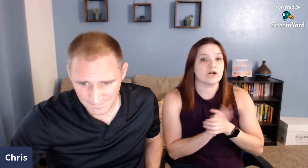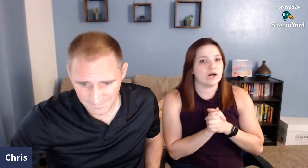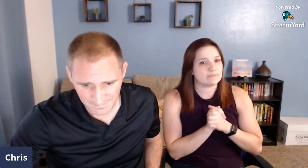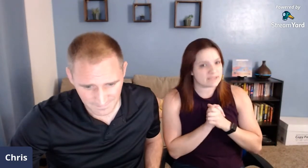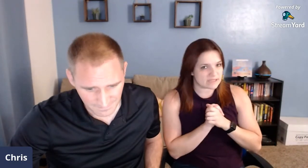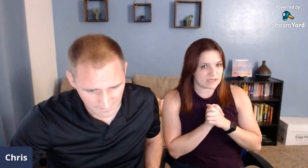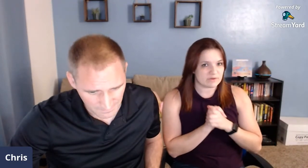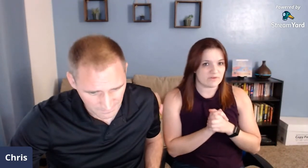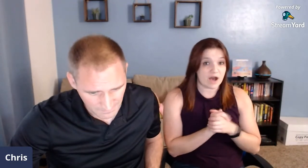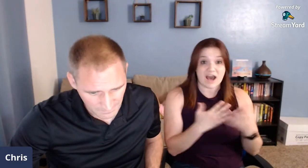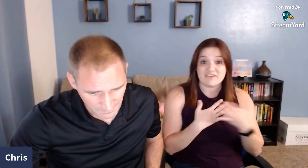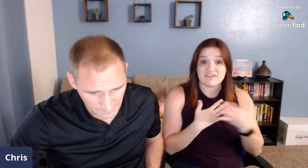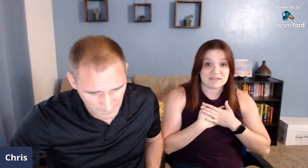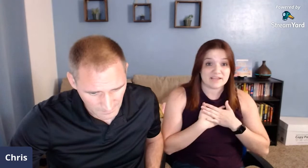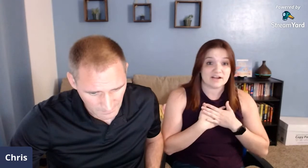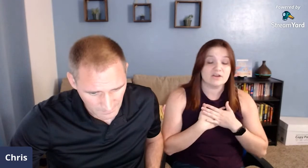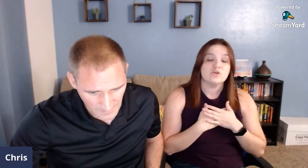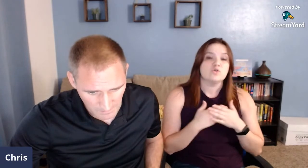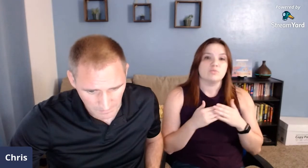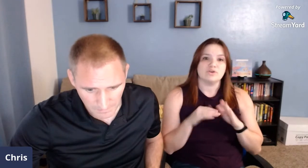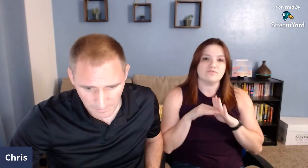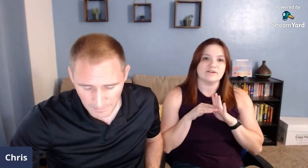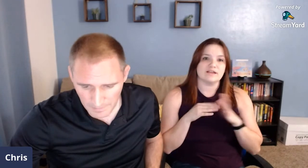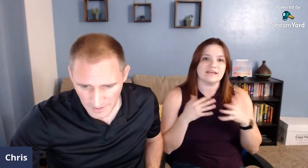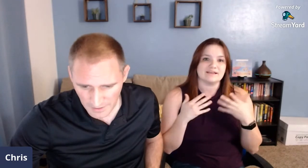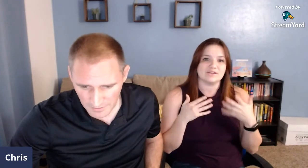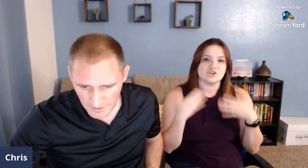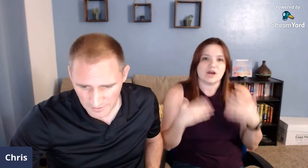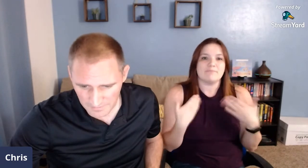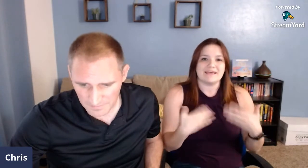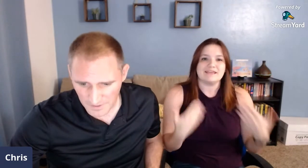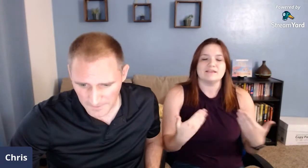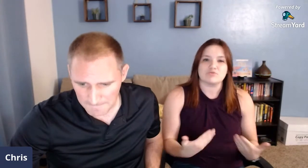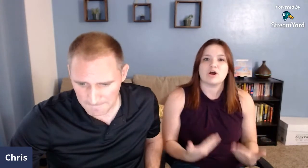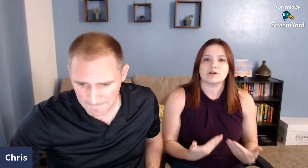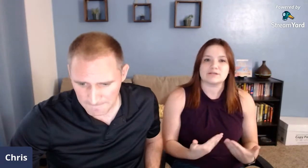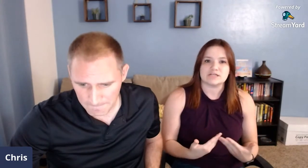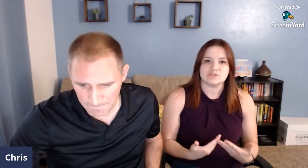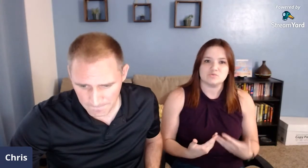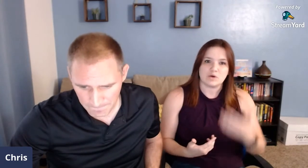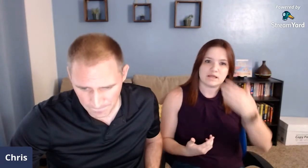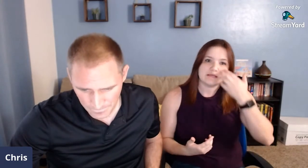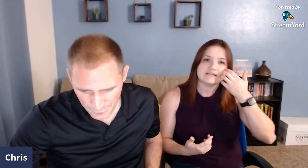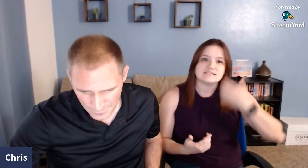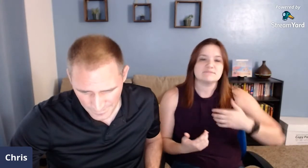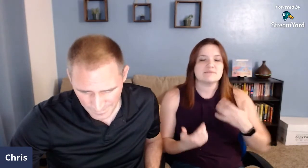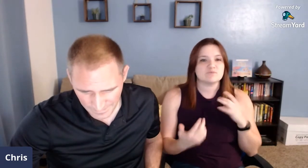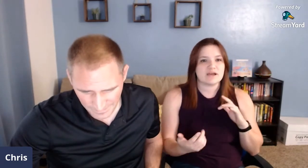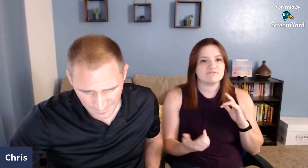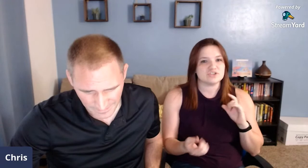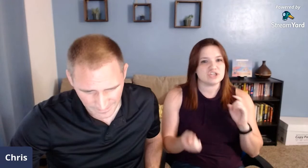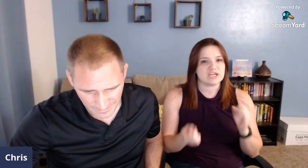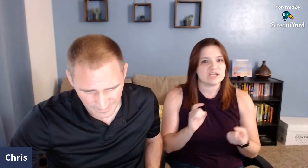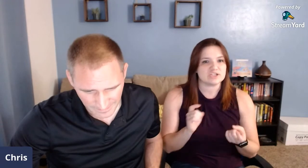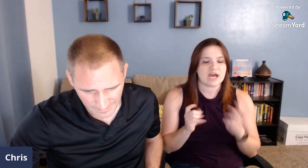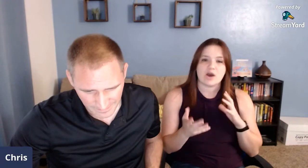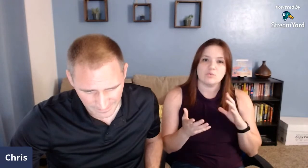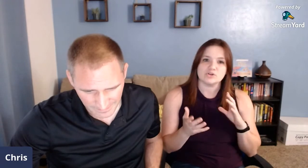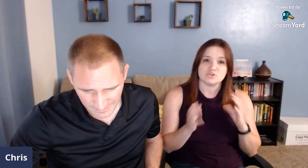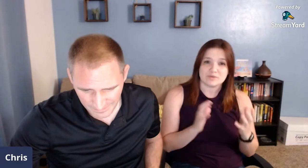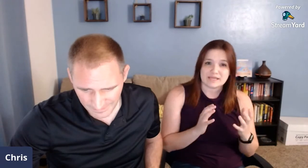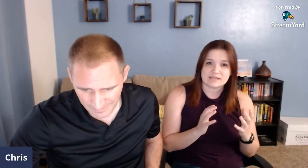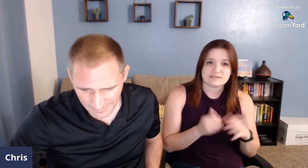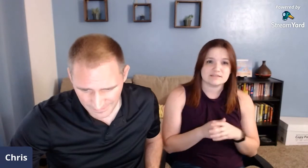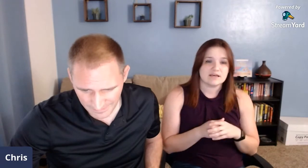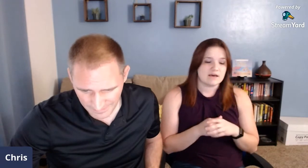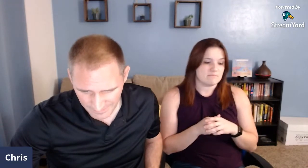a very common thing. I've been there where you feel like you're not making the progress that you want. Sometimes we have to change how